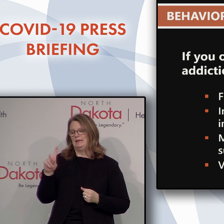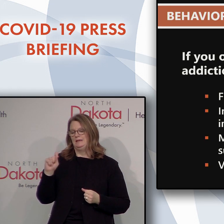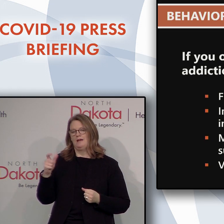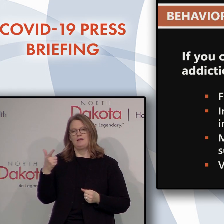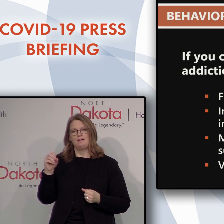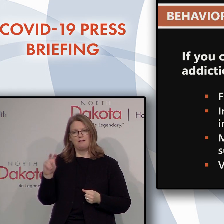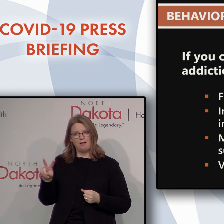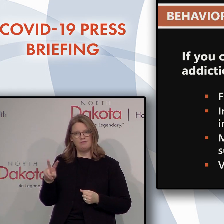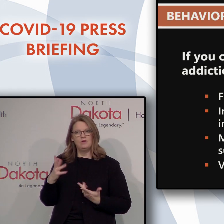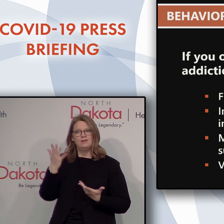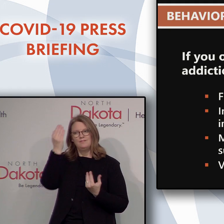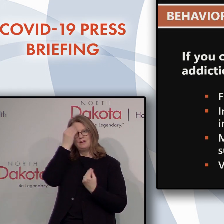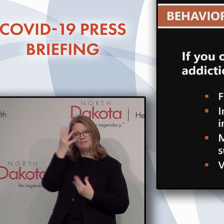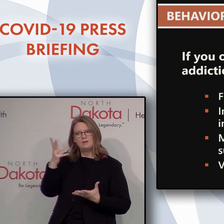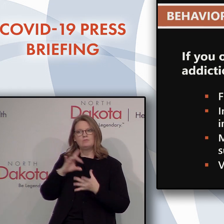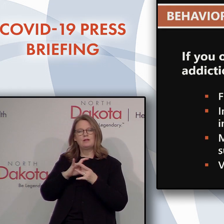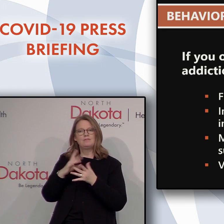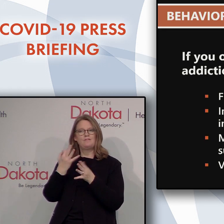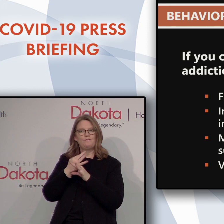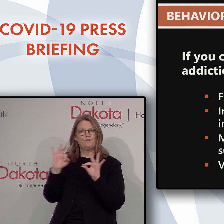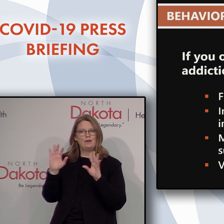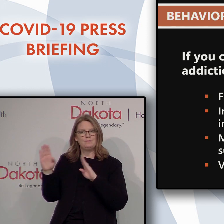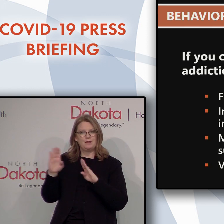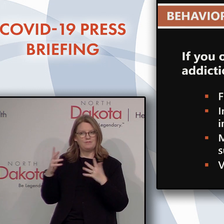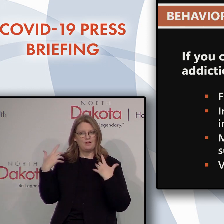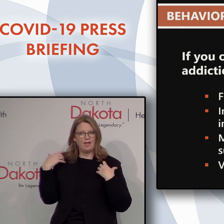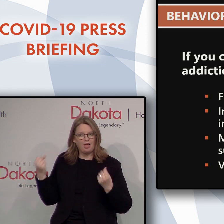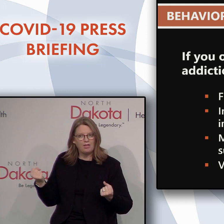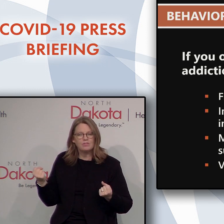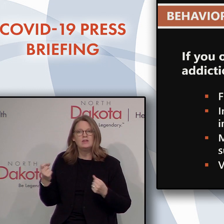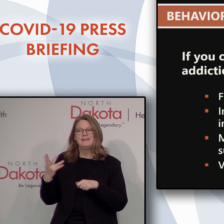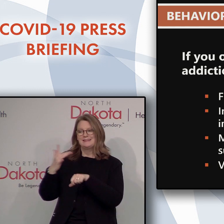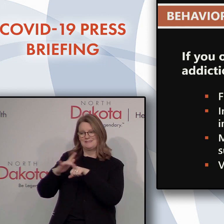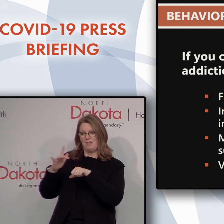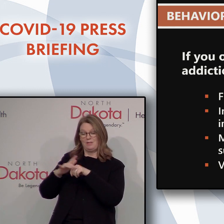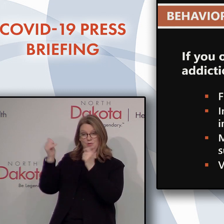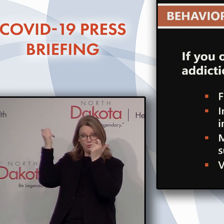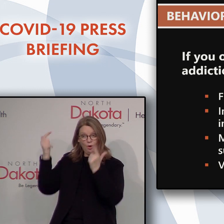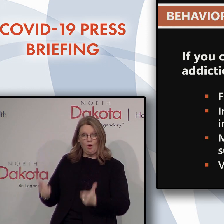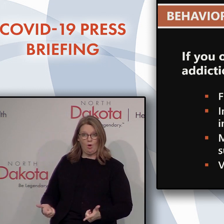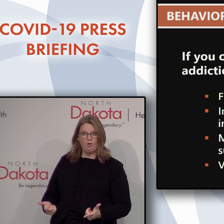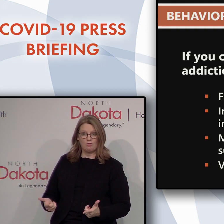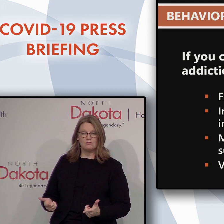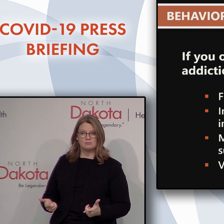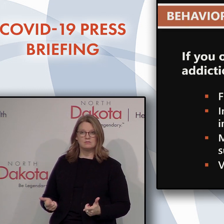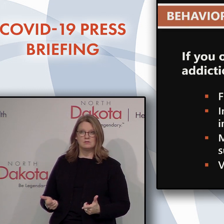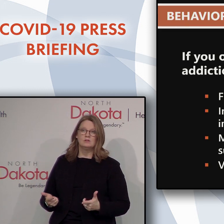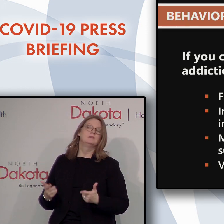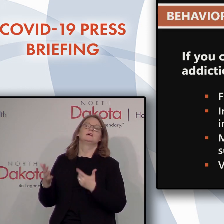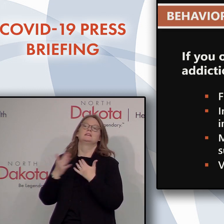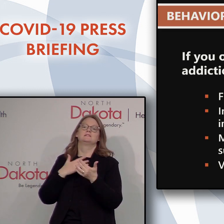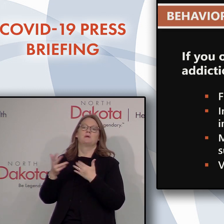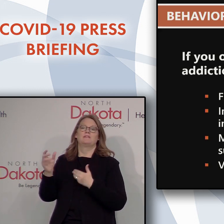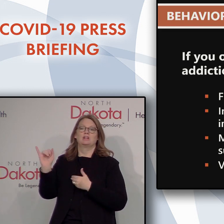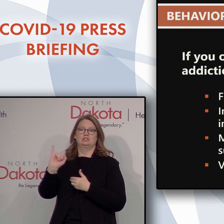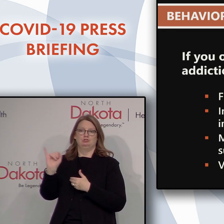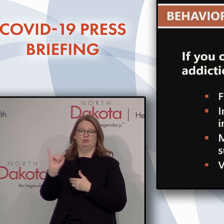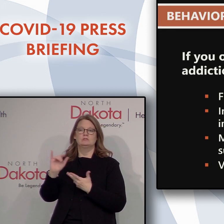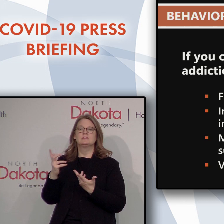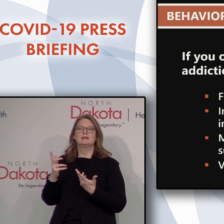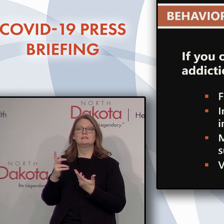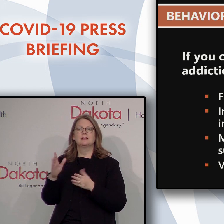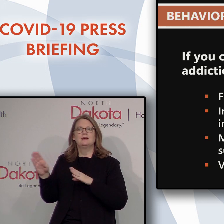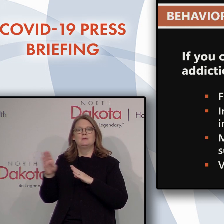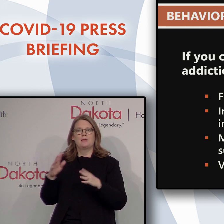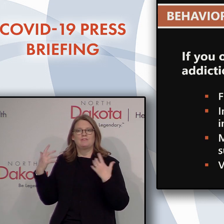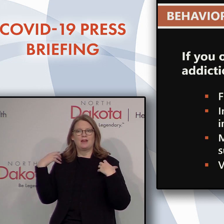behavioralhealth.nd.gov for information about free behavioral health services available to all, regardless of insurance coverage. Our behavioral health is